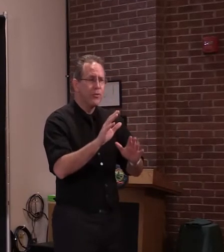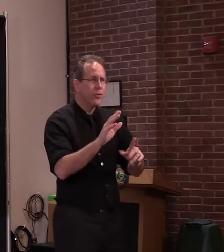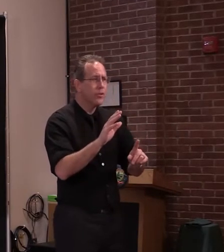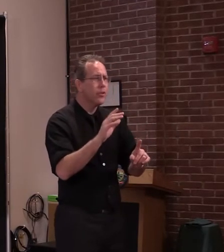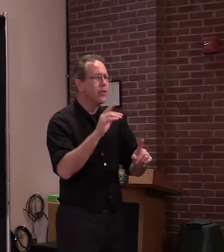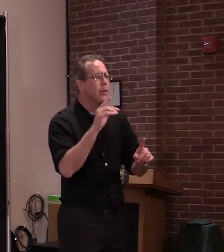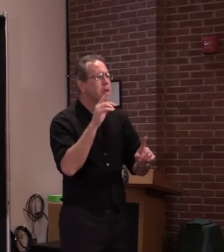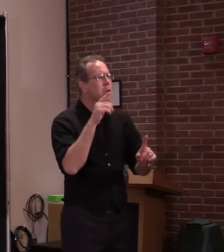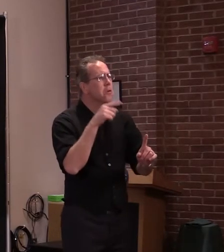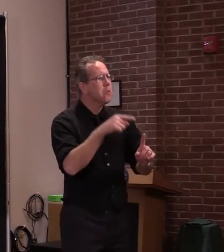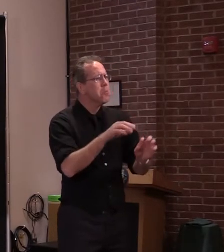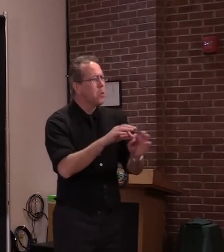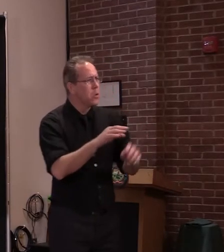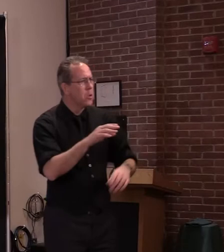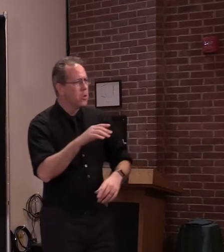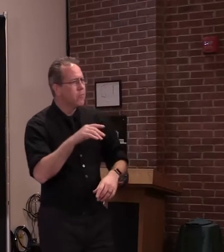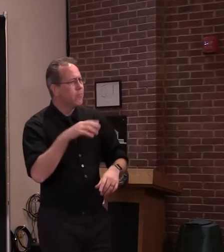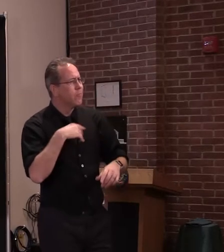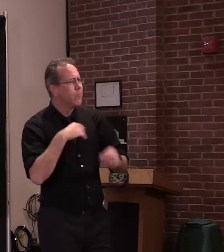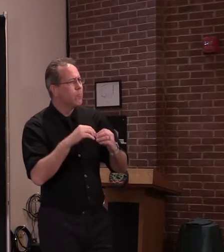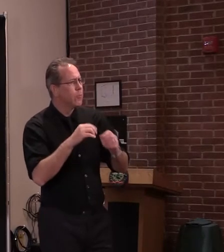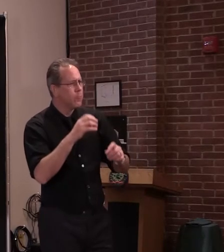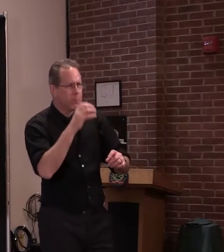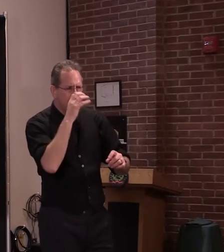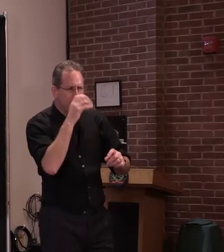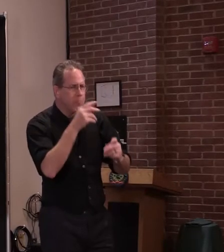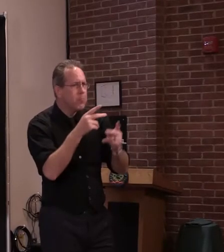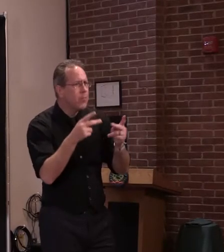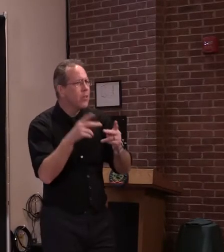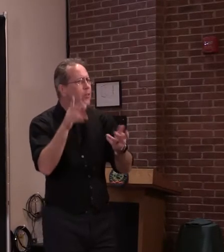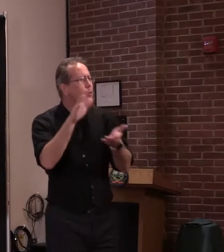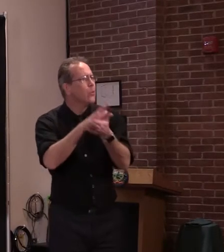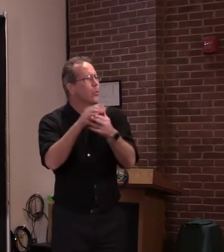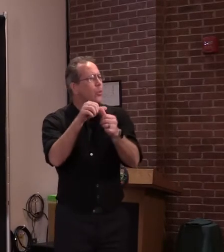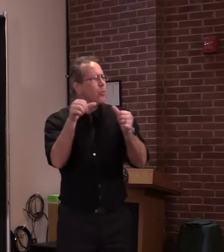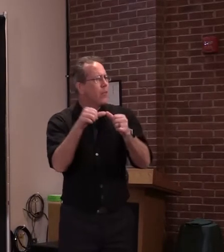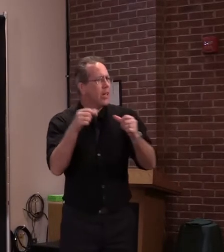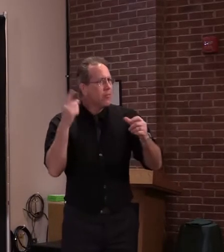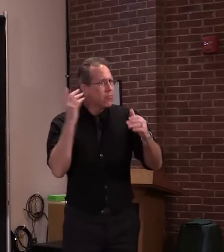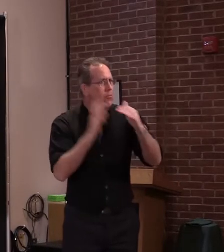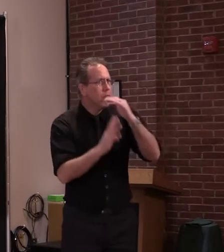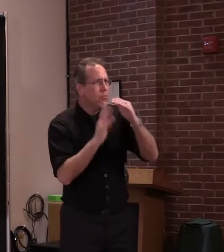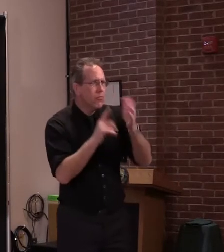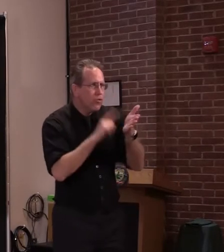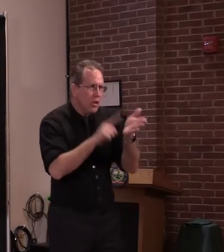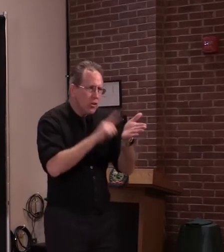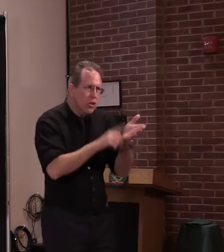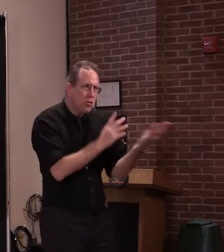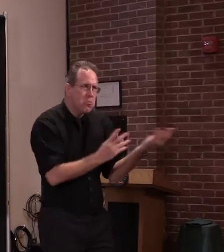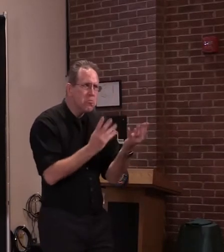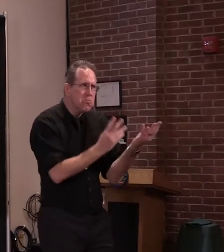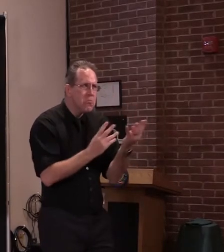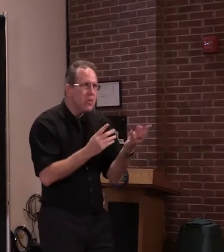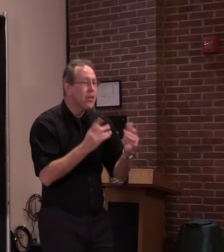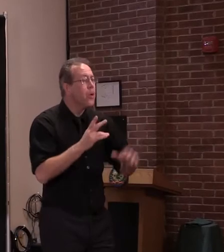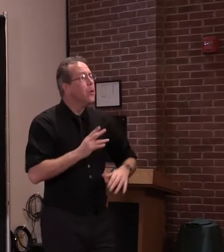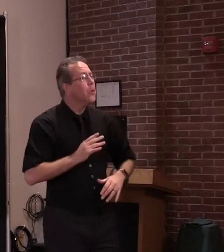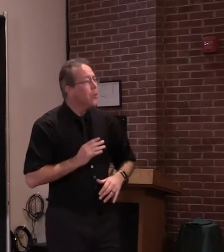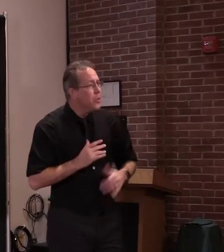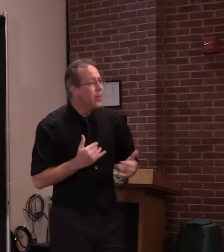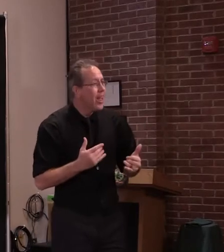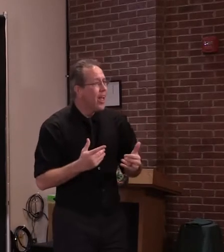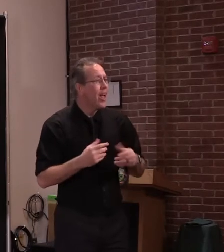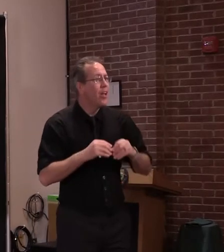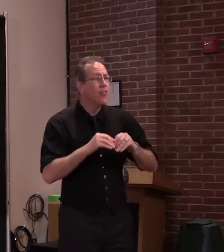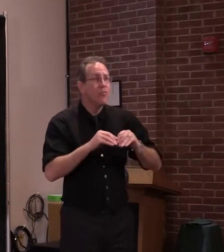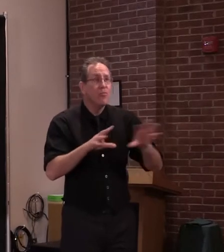and rigid place for this type of thing. And so we've been able to keep school transmission low